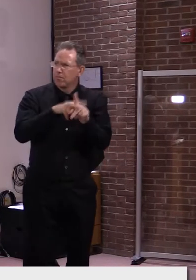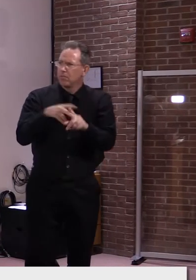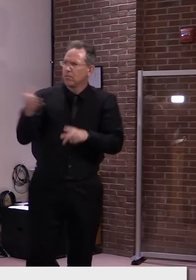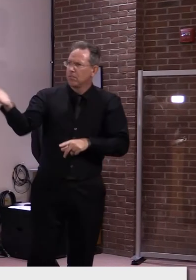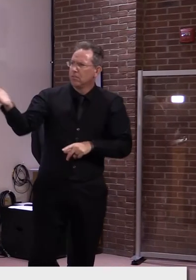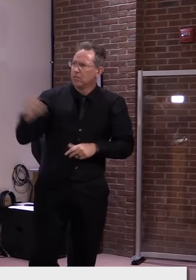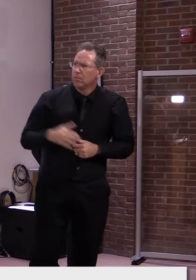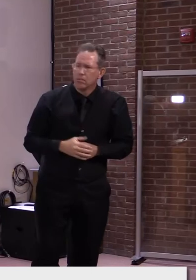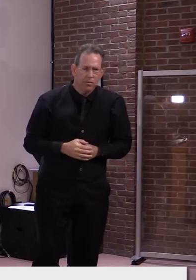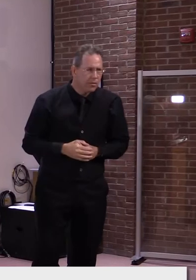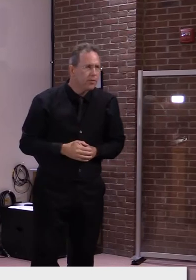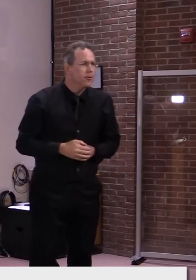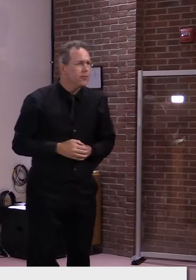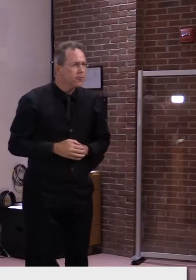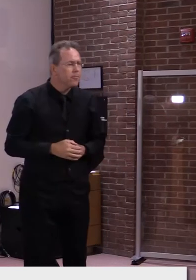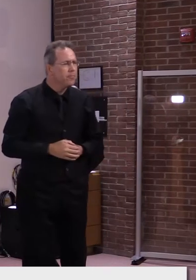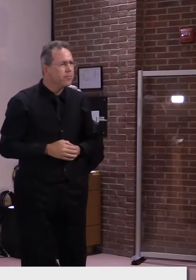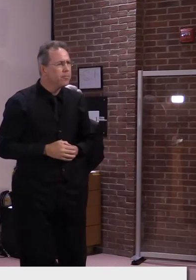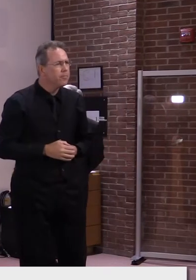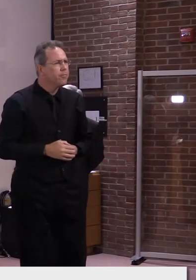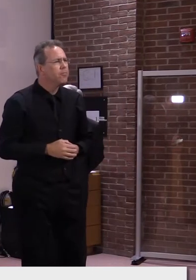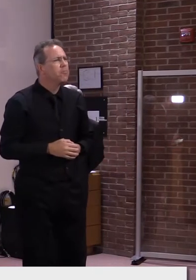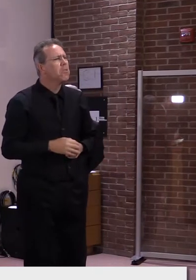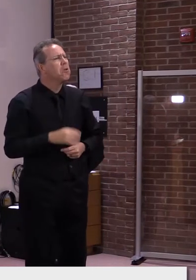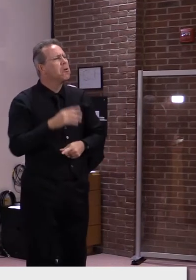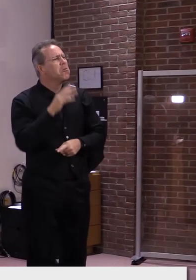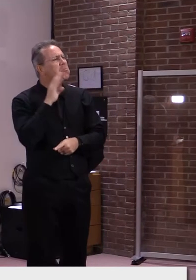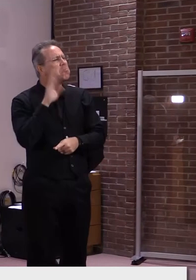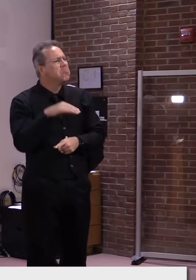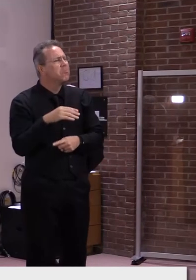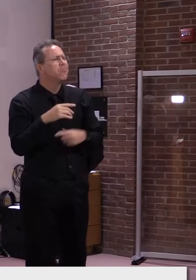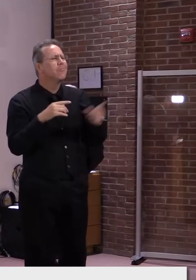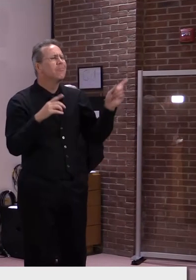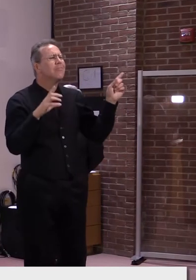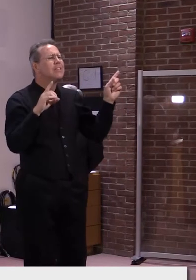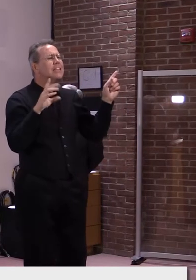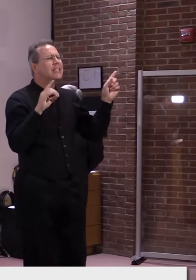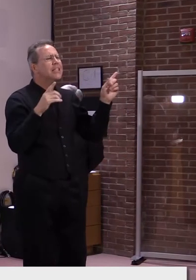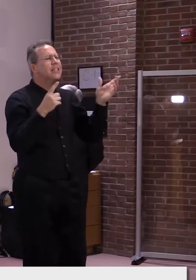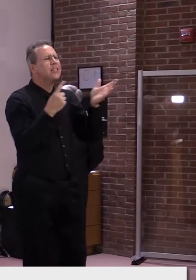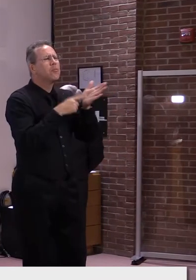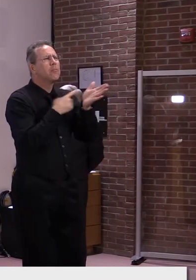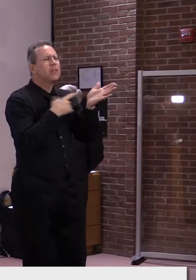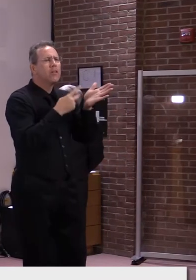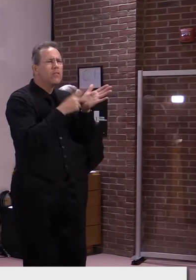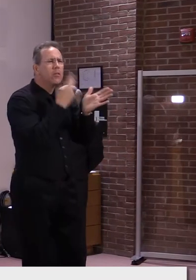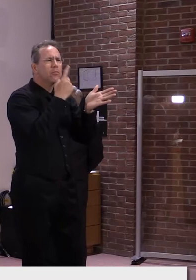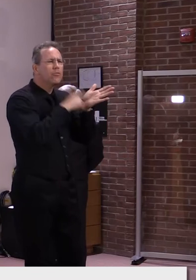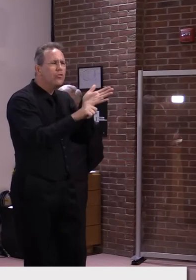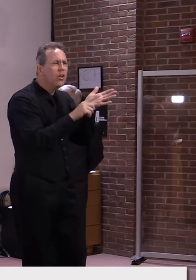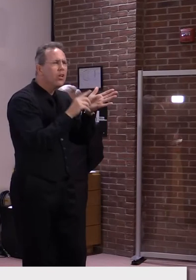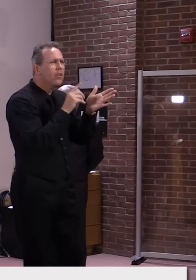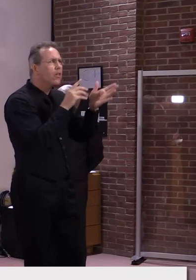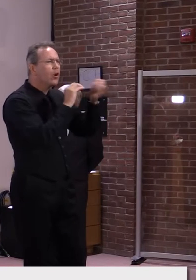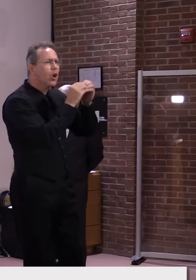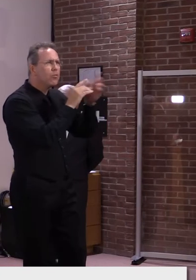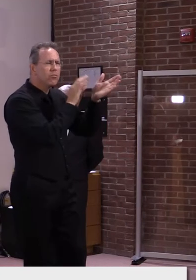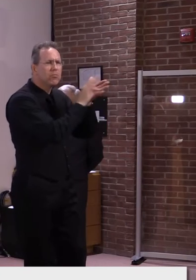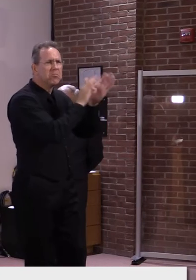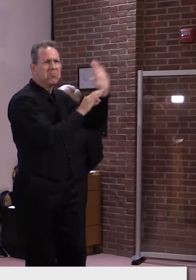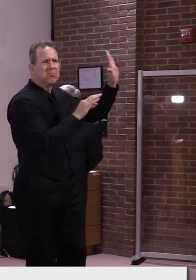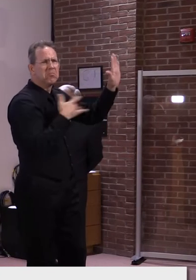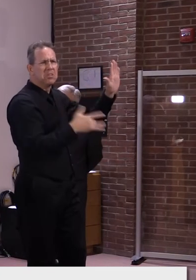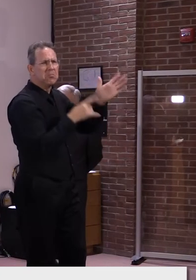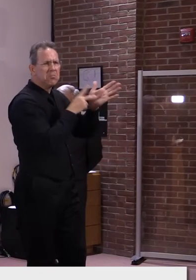process, vaccination, case, hospitalization, death data. So it's part of their common process. And we've seen the vaccination data get reconciled in